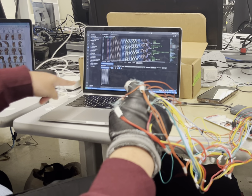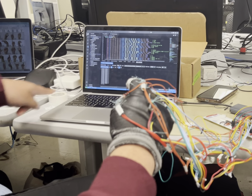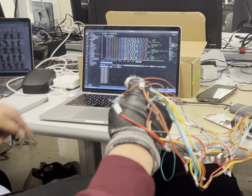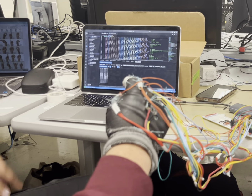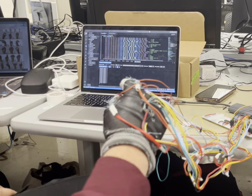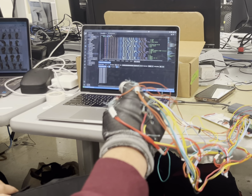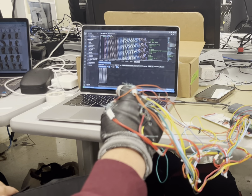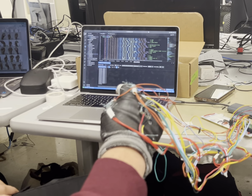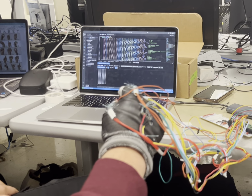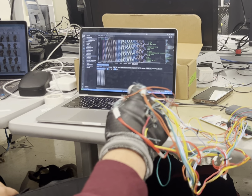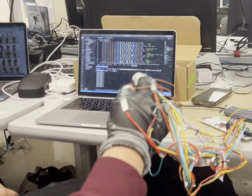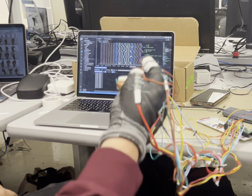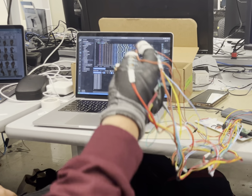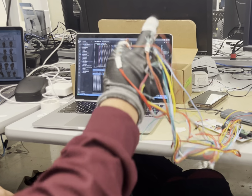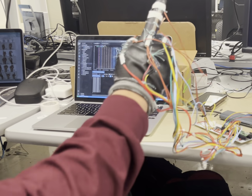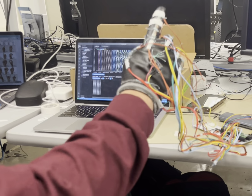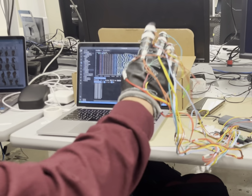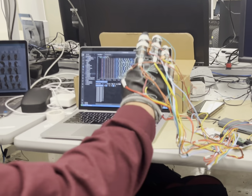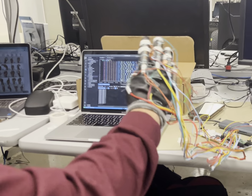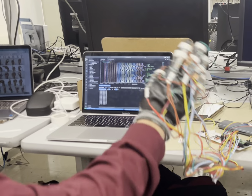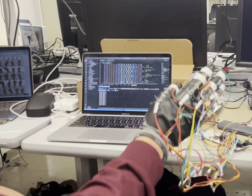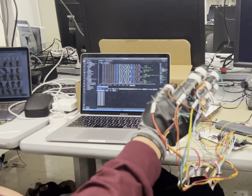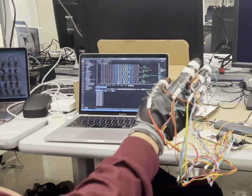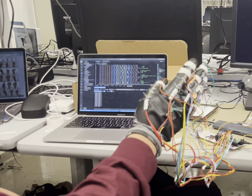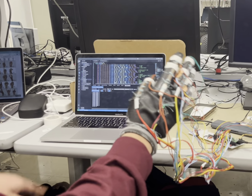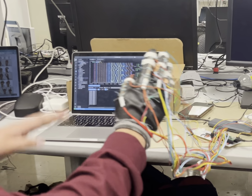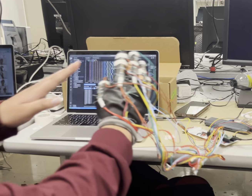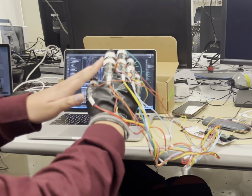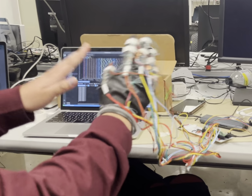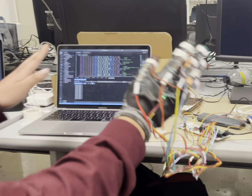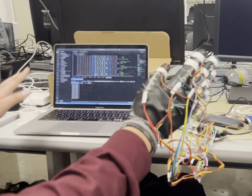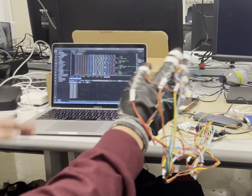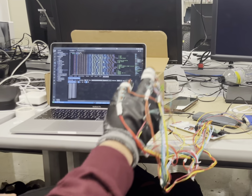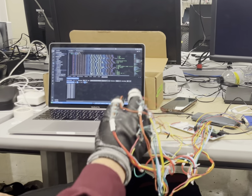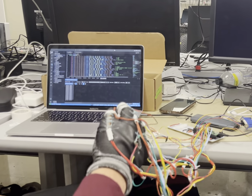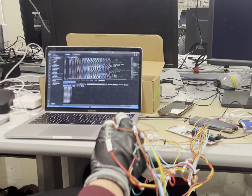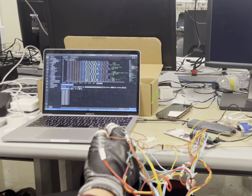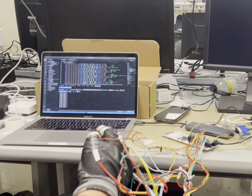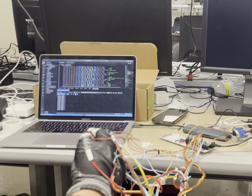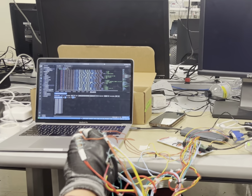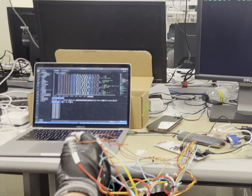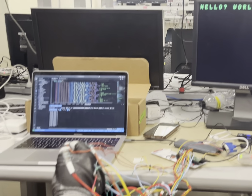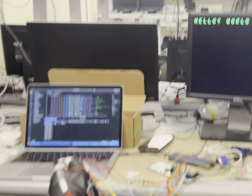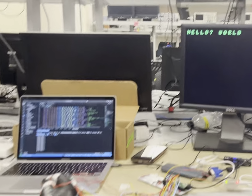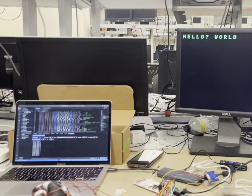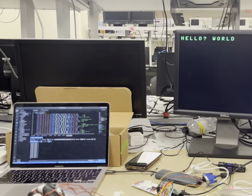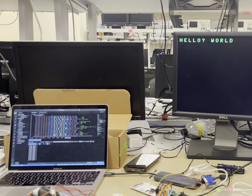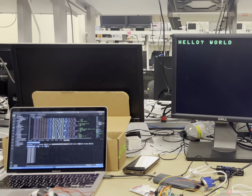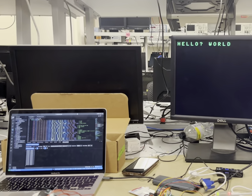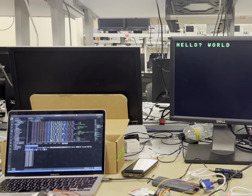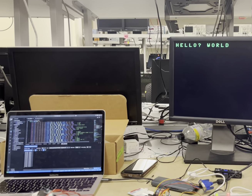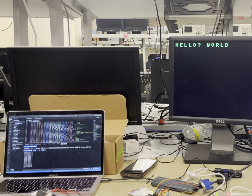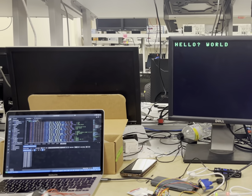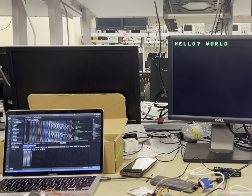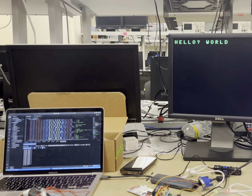serial monitor, and we thought it'd be nice for people to be able to see like history. Yes, sure. Yeah. Oh, okay, cool. The